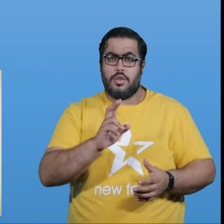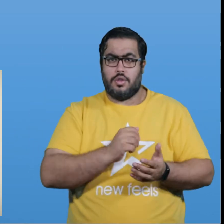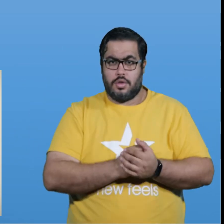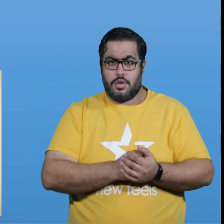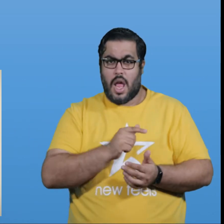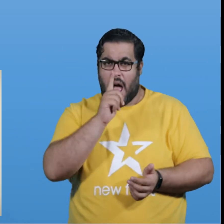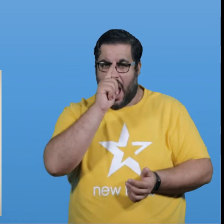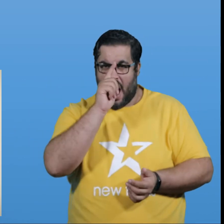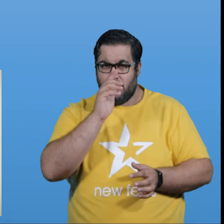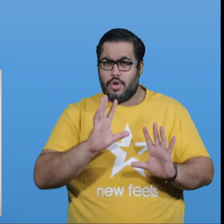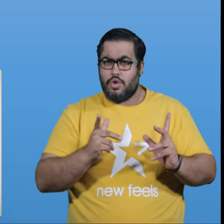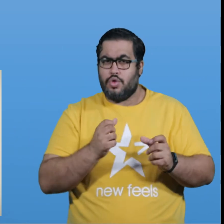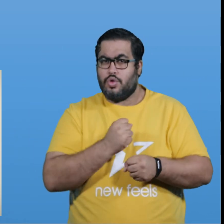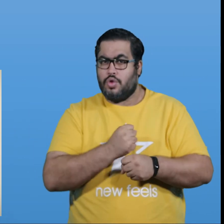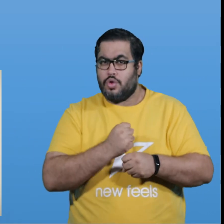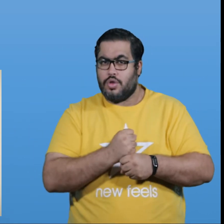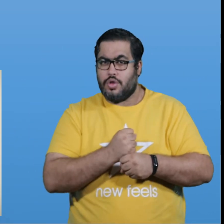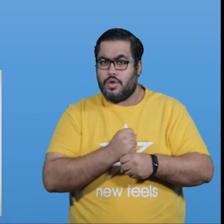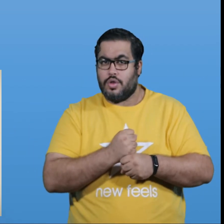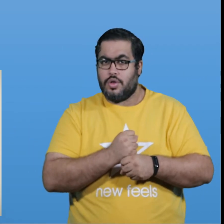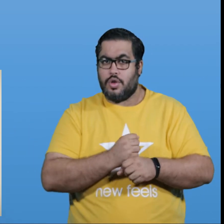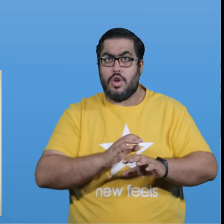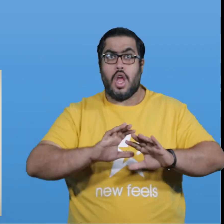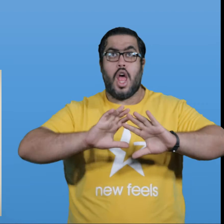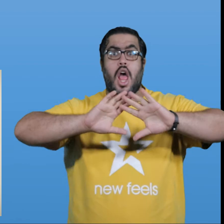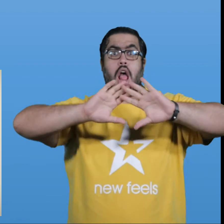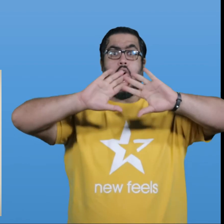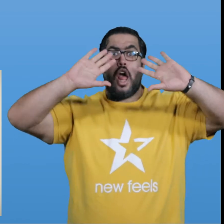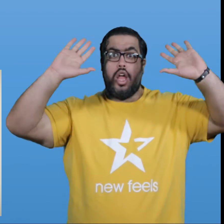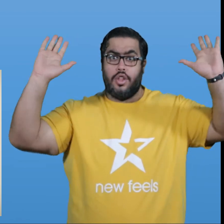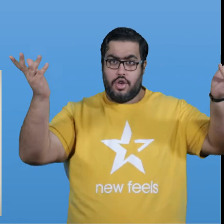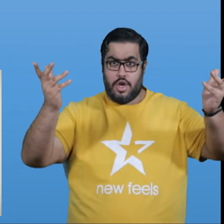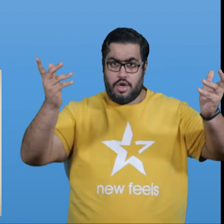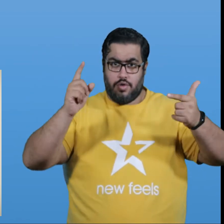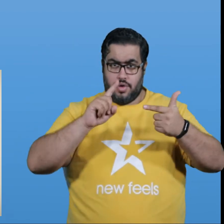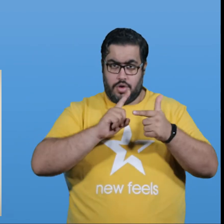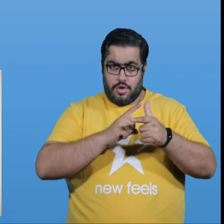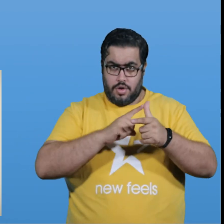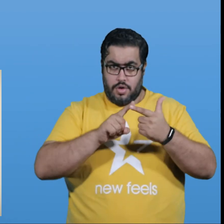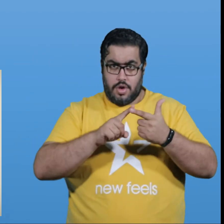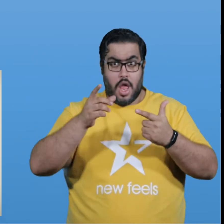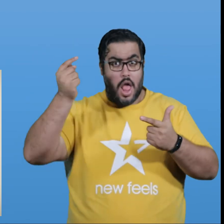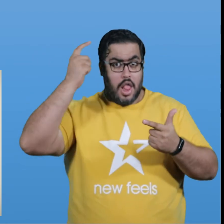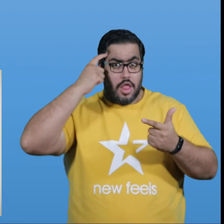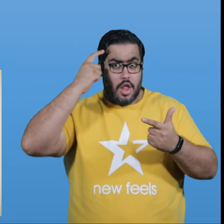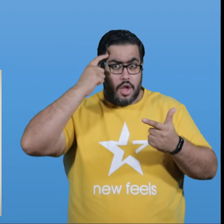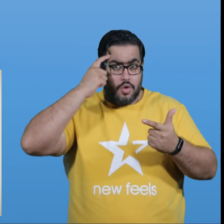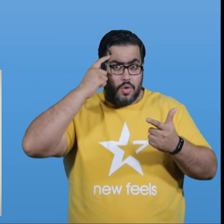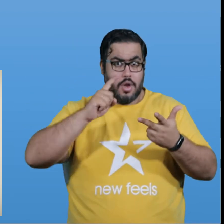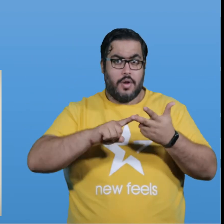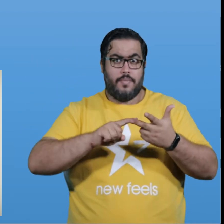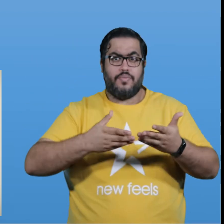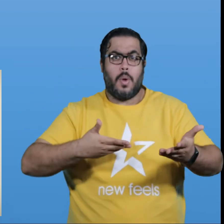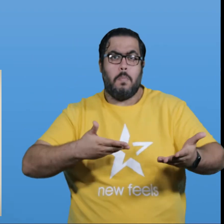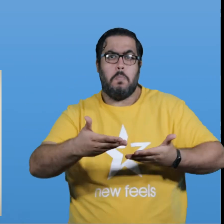word interfaith. It's an adjective. It means of relating to or between